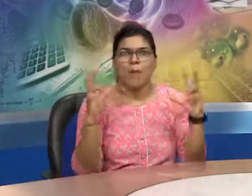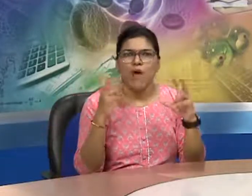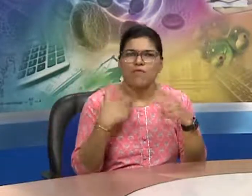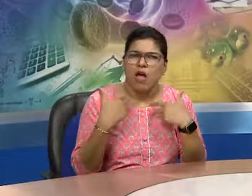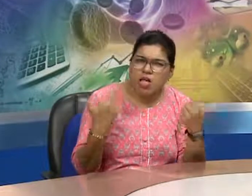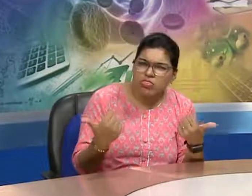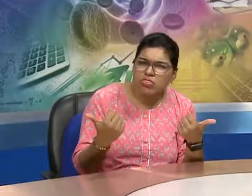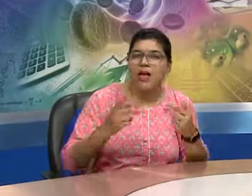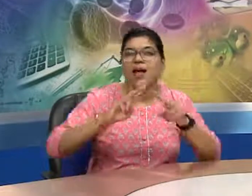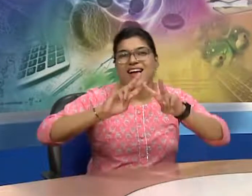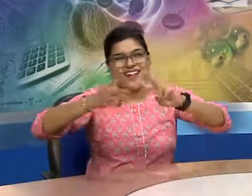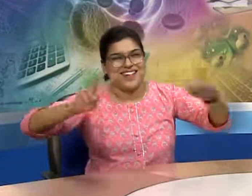adaptability